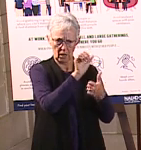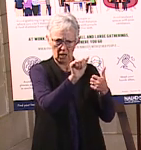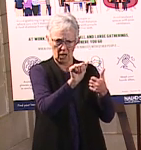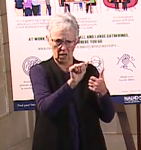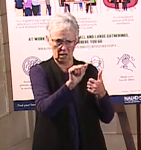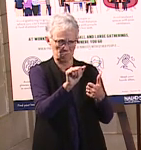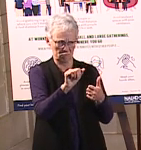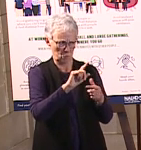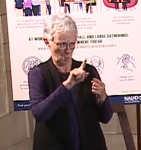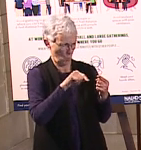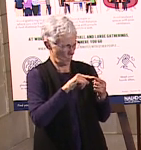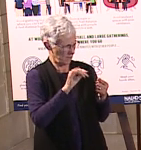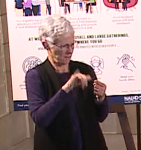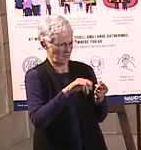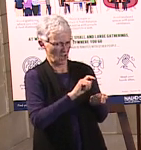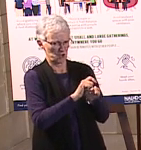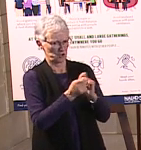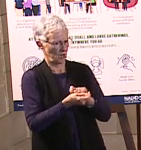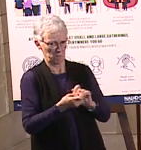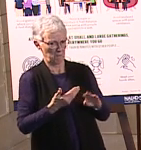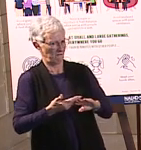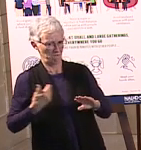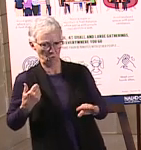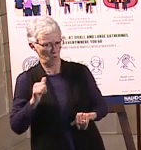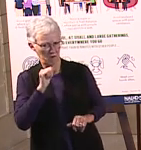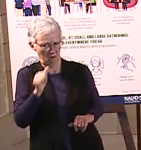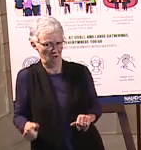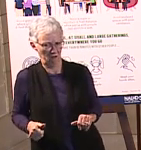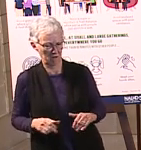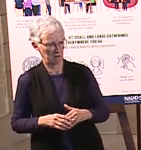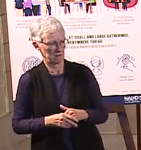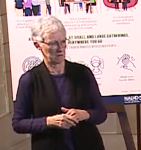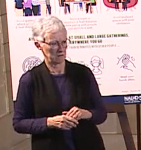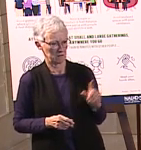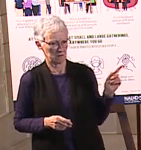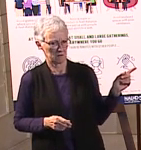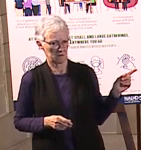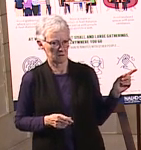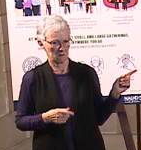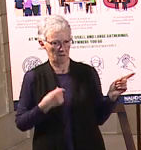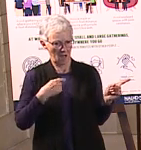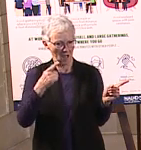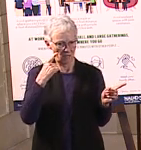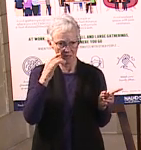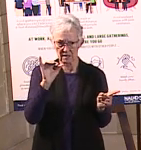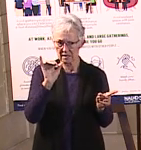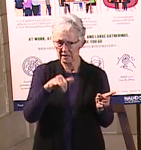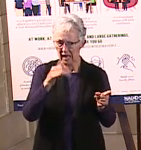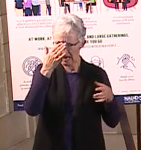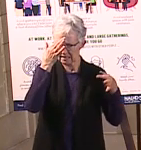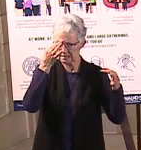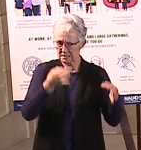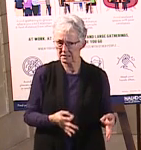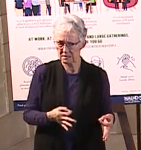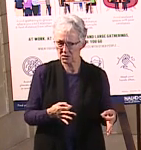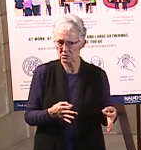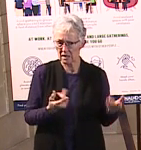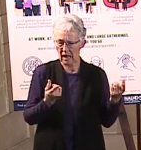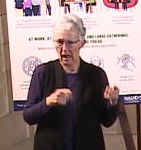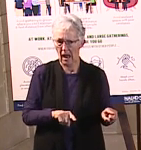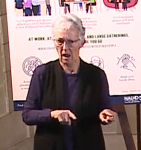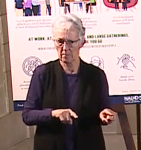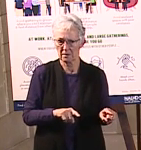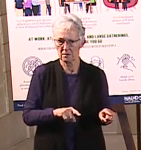long-term residents are now part of phase 1A. When was that change made? I think that change was made yesterday. Is that right, Dr. Antone, or 2 days ago? Late